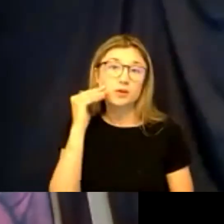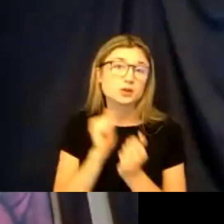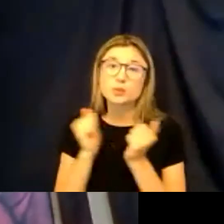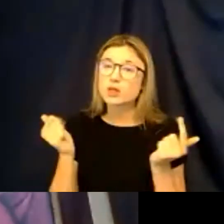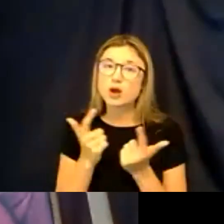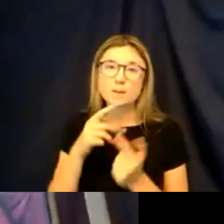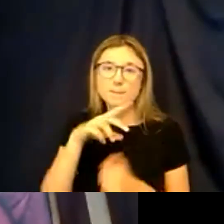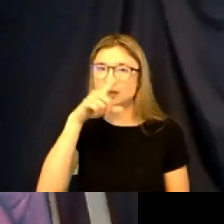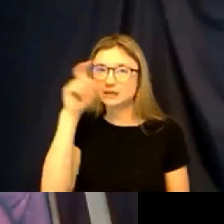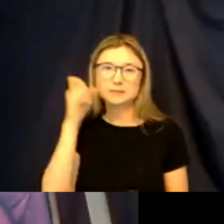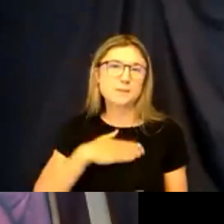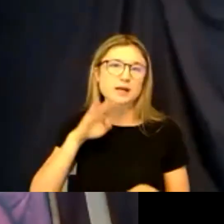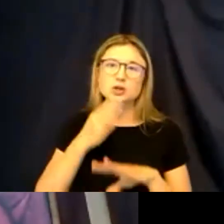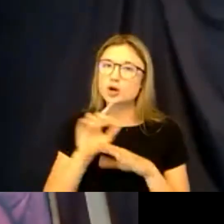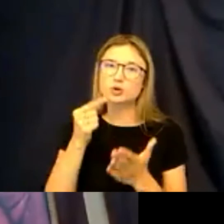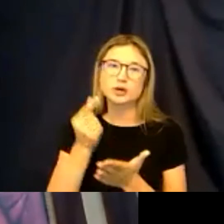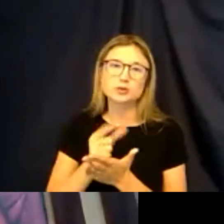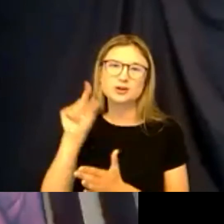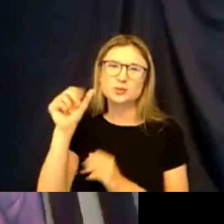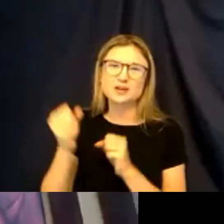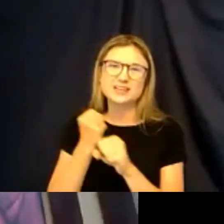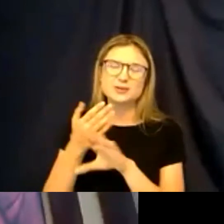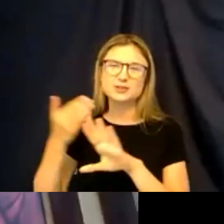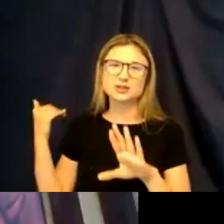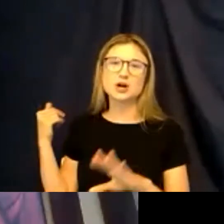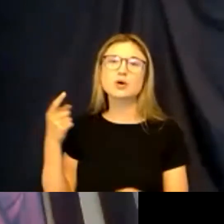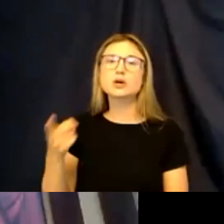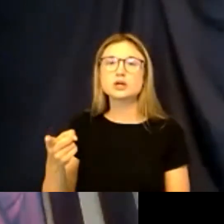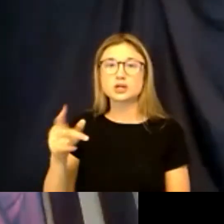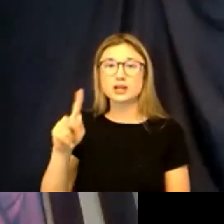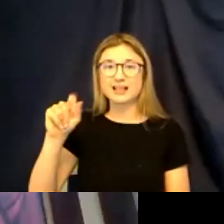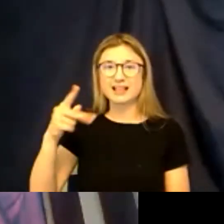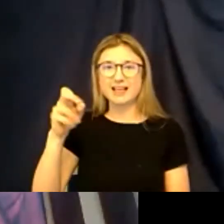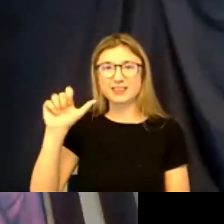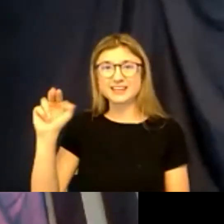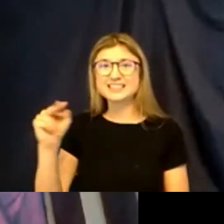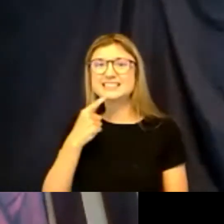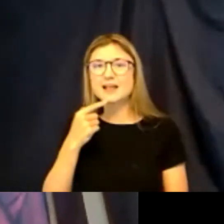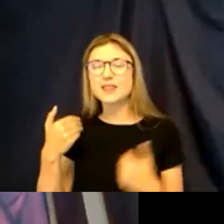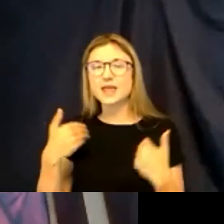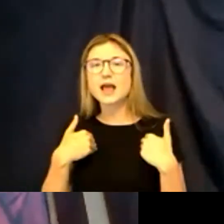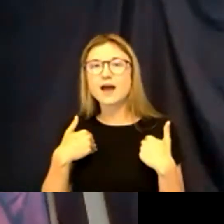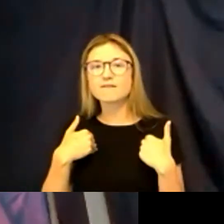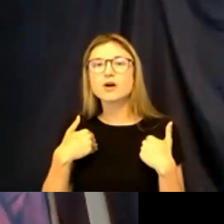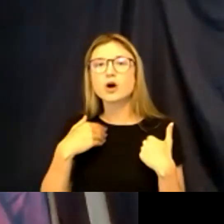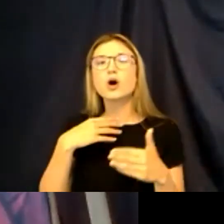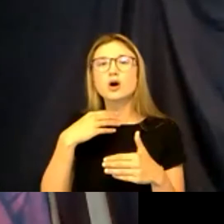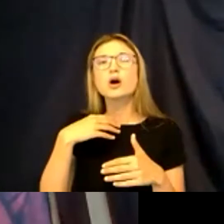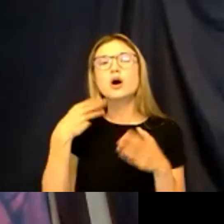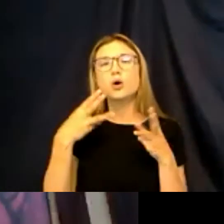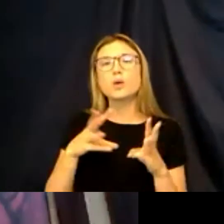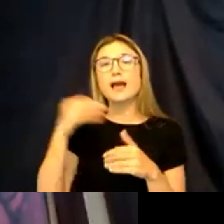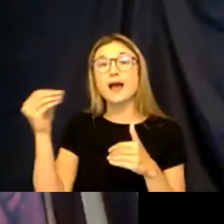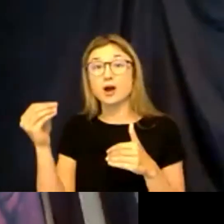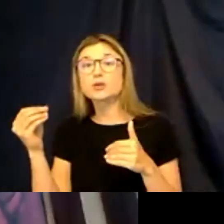But she said there's a loophole that they're using, that they have teachers who are also parents of children with disabilities serving